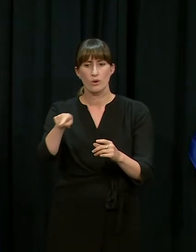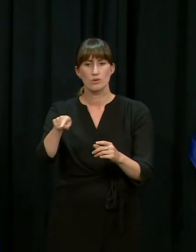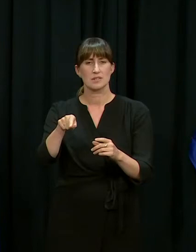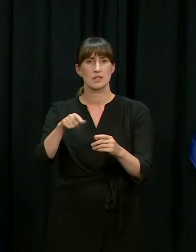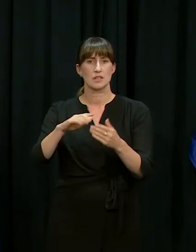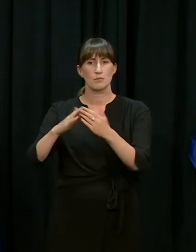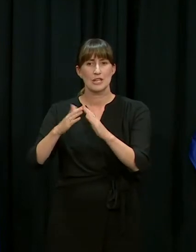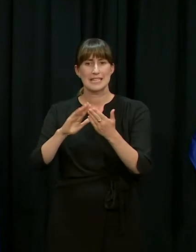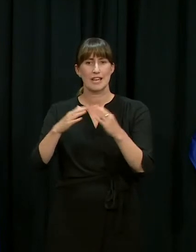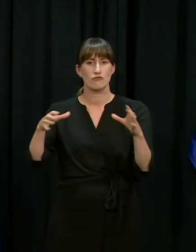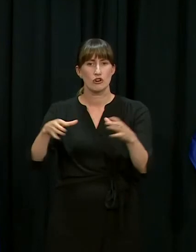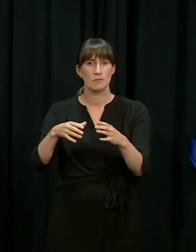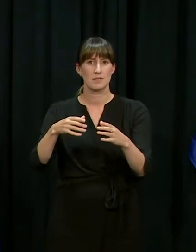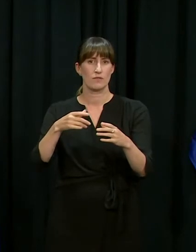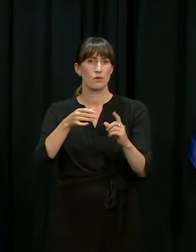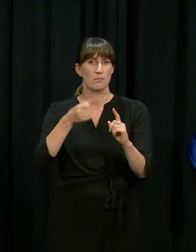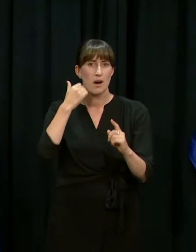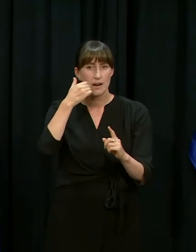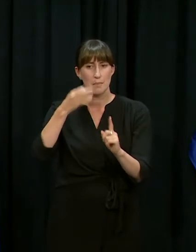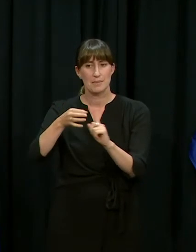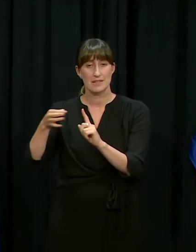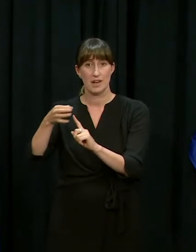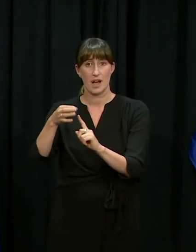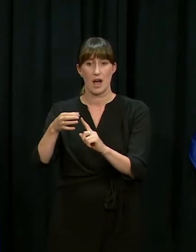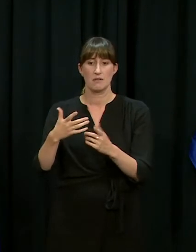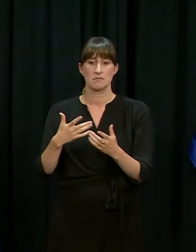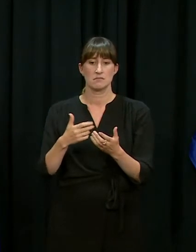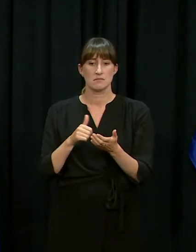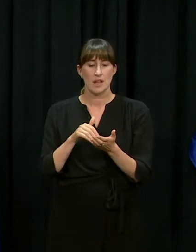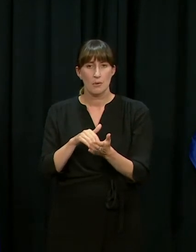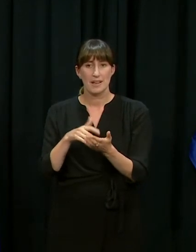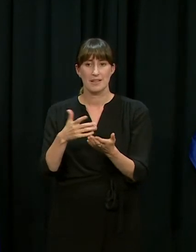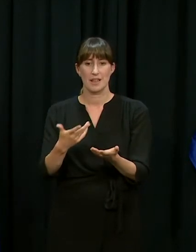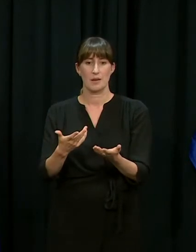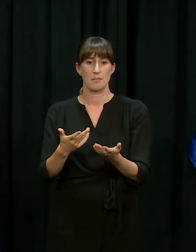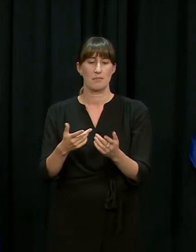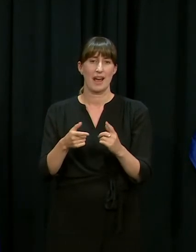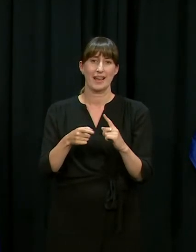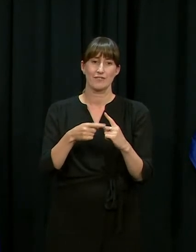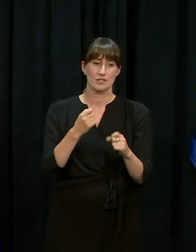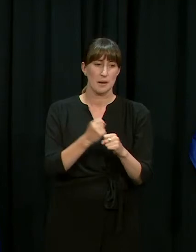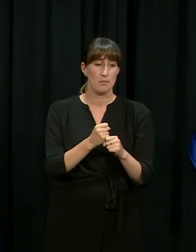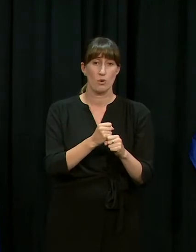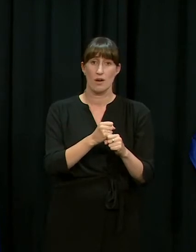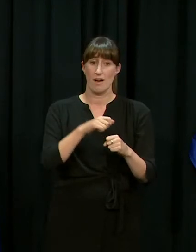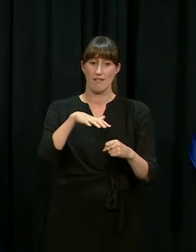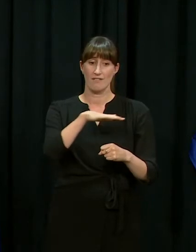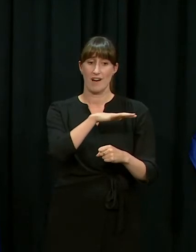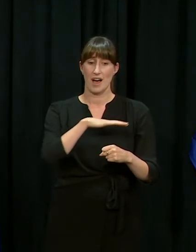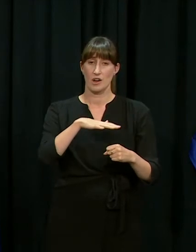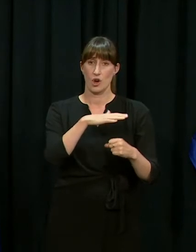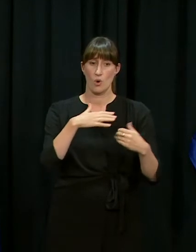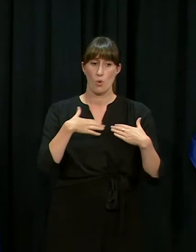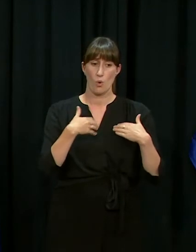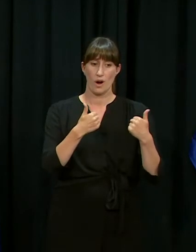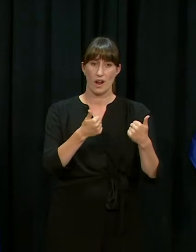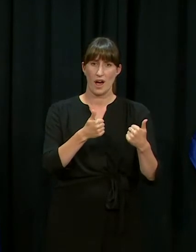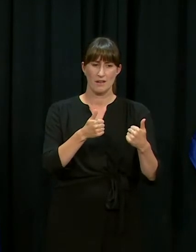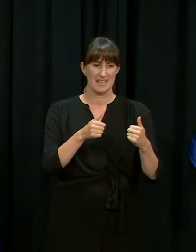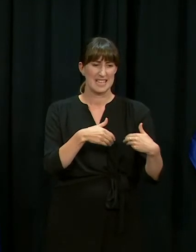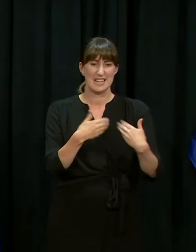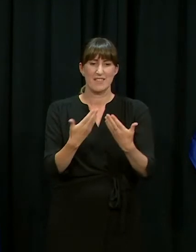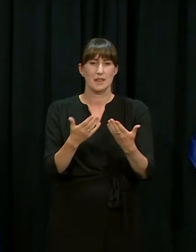for those who might be rural and isolated, whether or not it's being whānau ora, providing care packs and hygiene packs, or working with